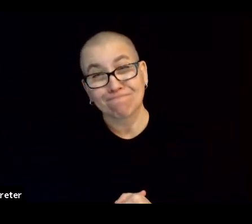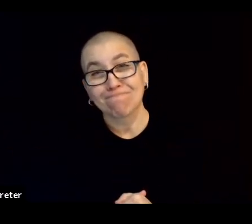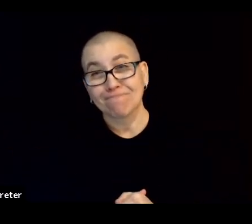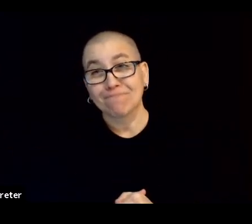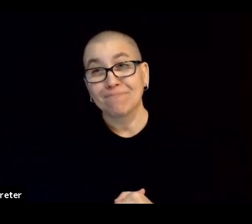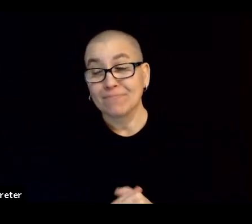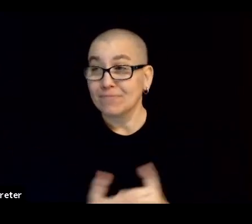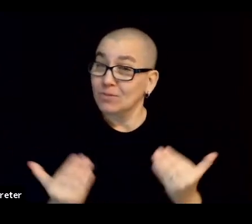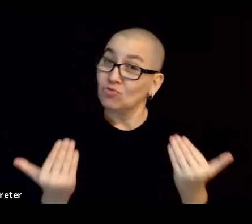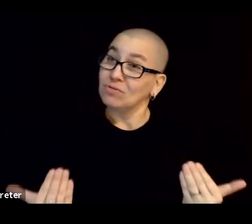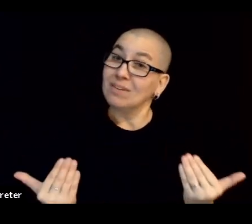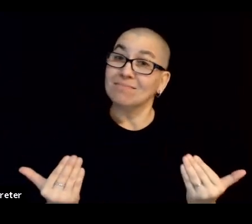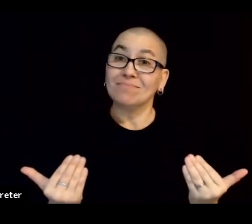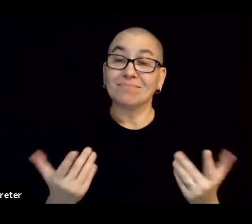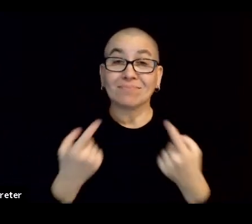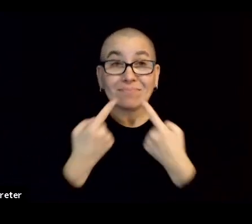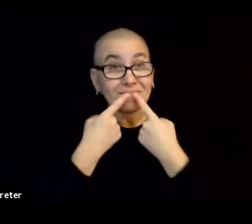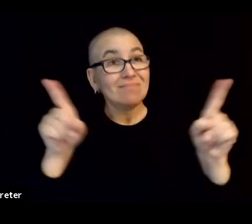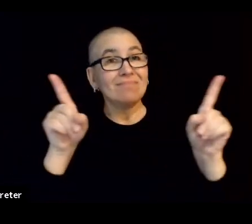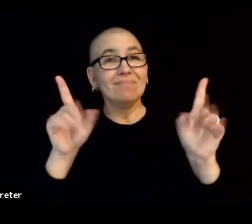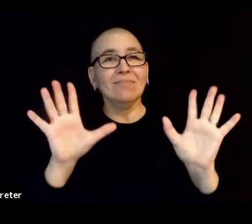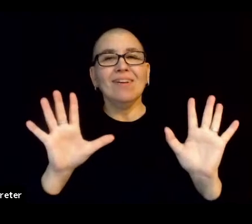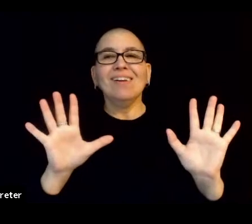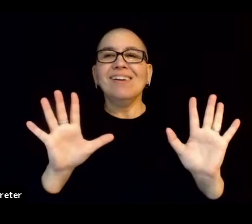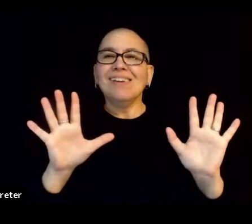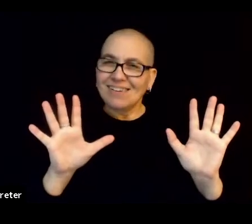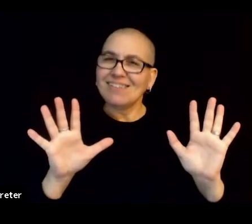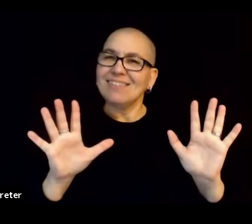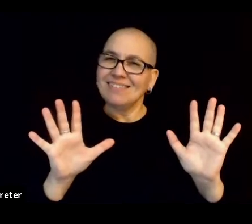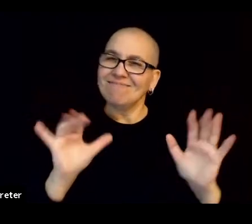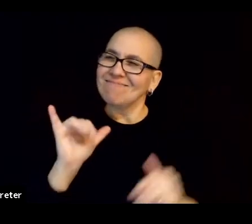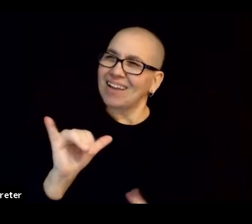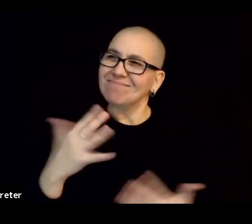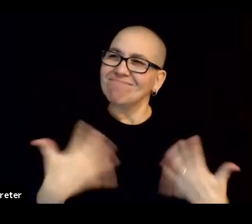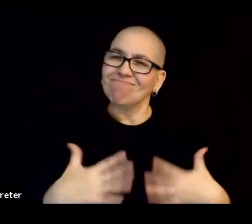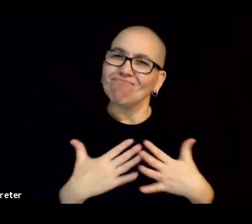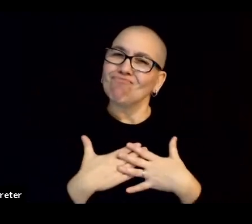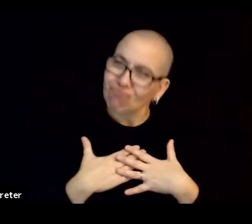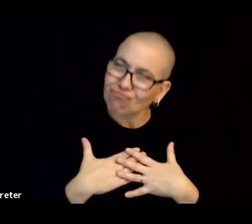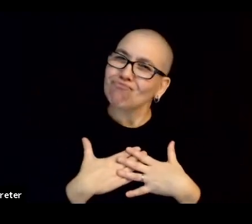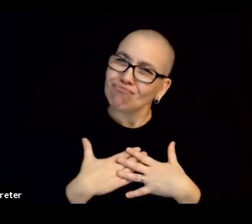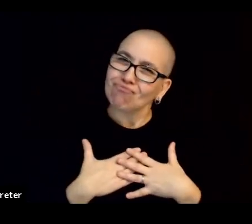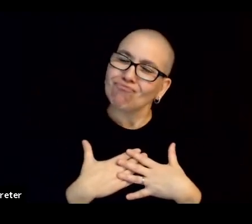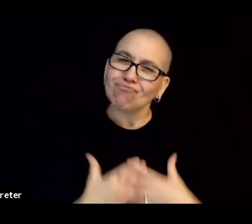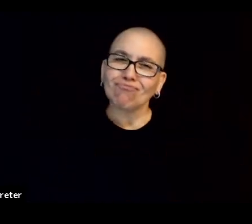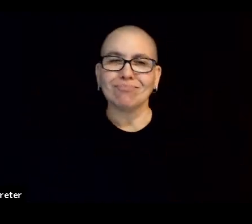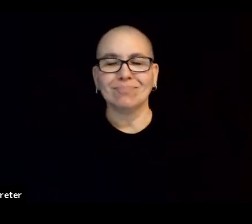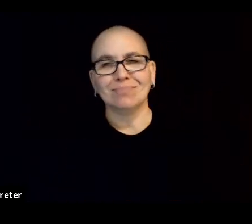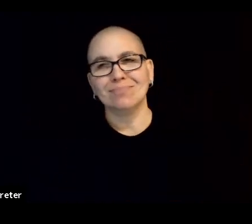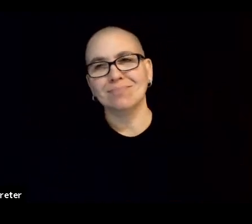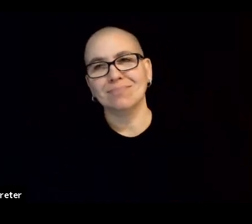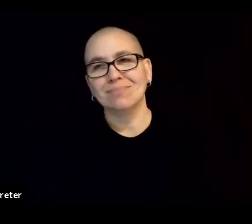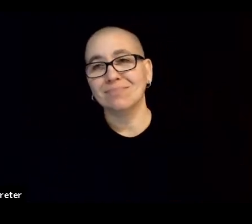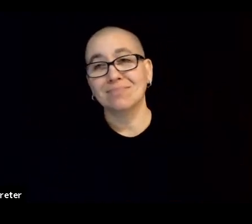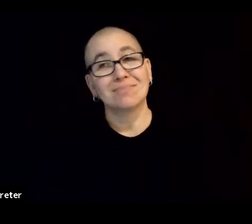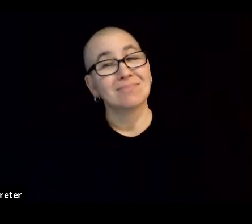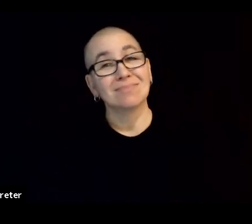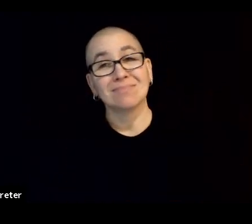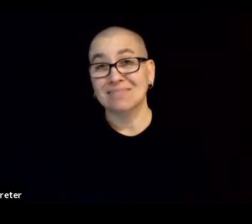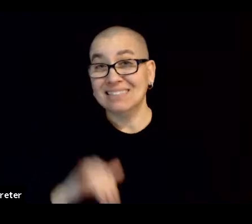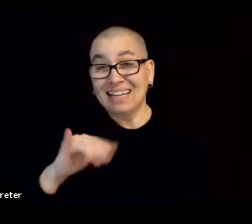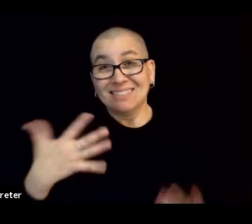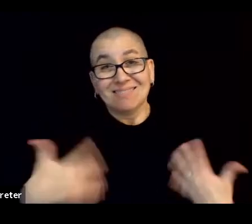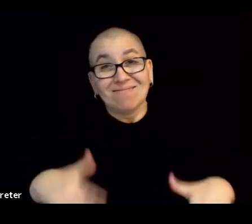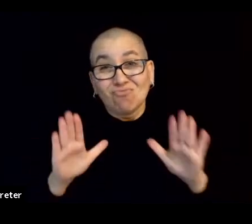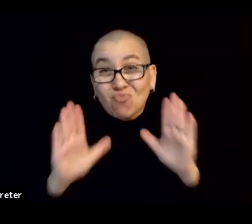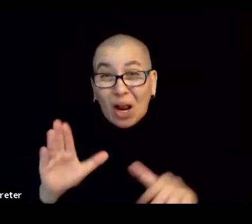good step forward in our state's approach to vaccination. And it's good news for the people newly eligible for the